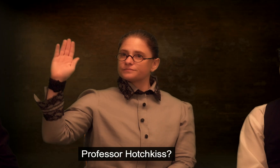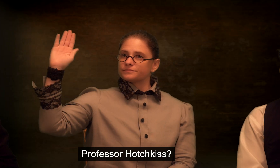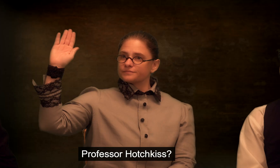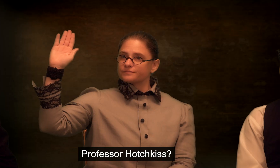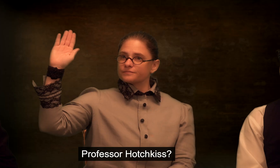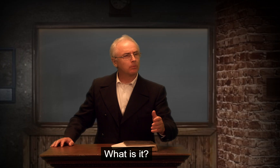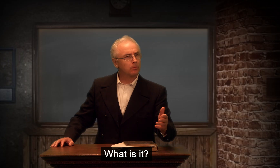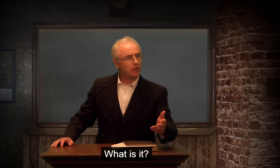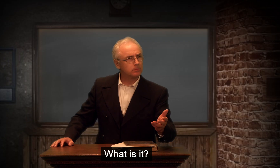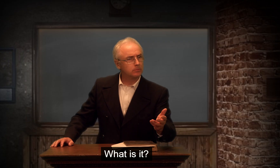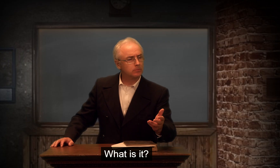Professor Hotchkiss? What is it?